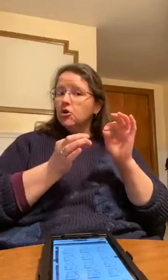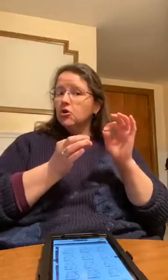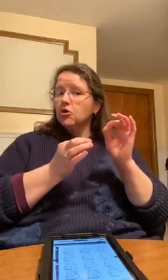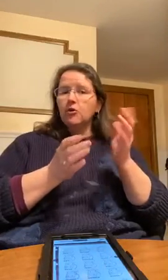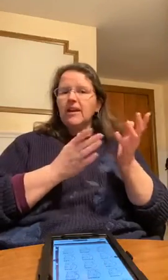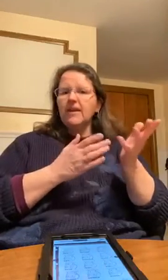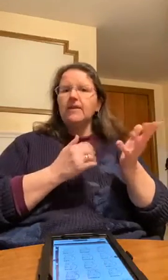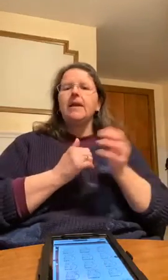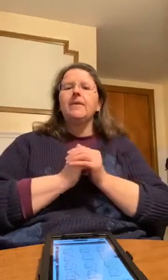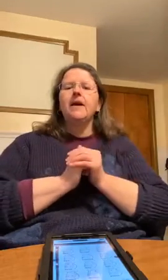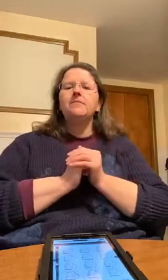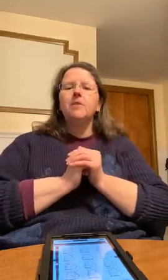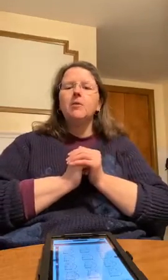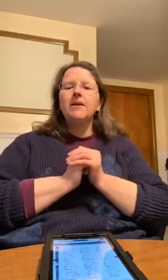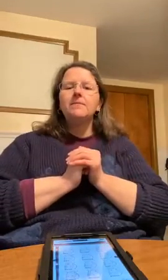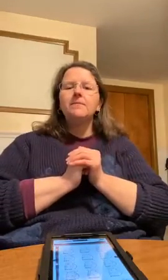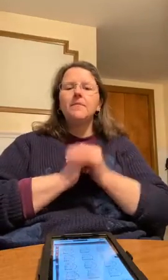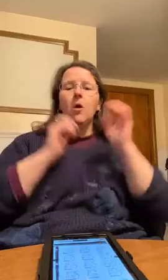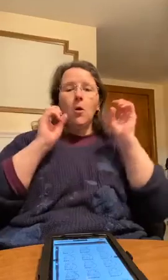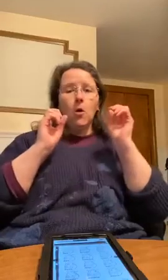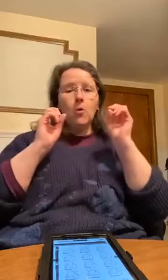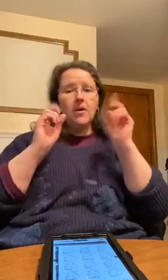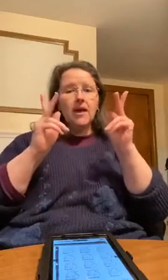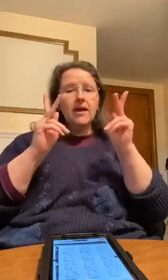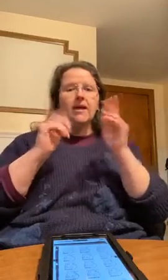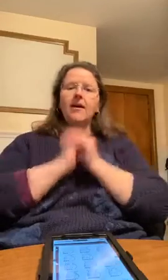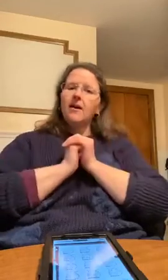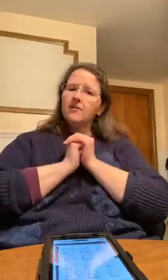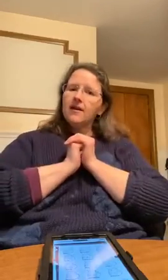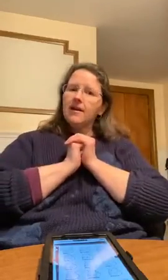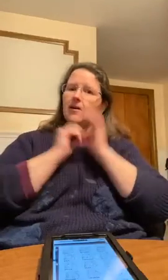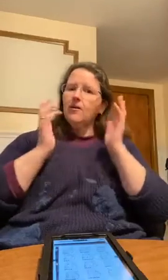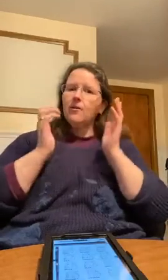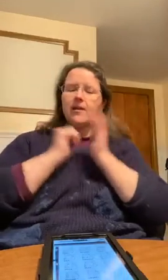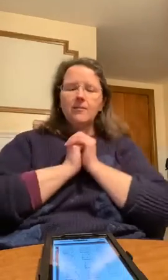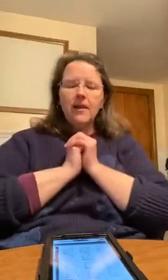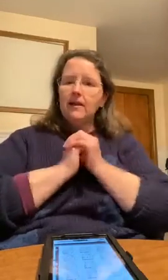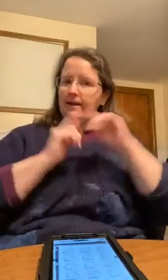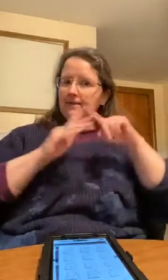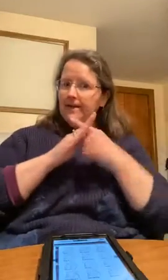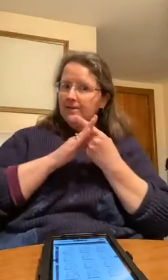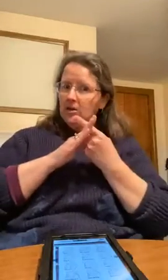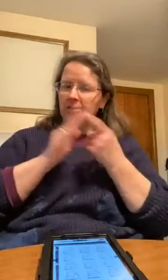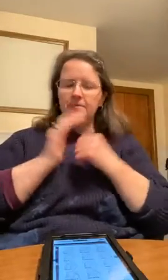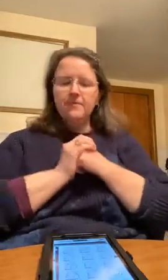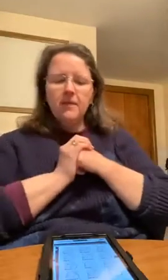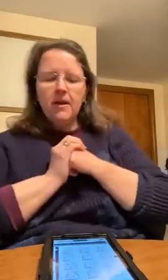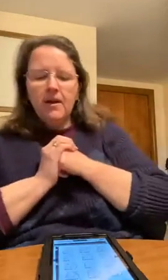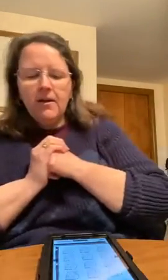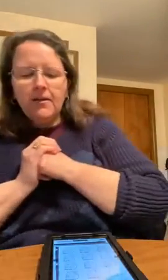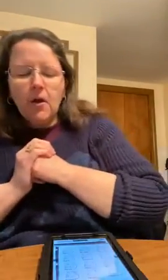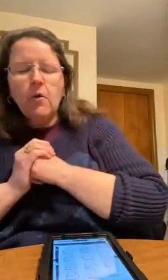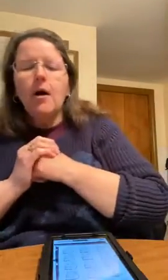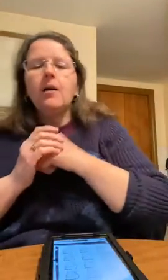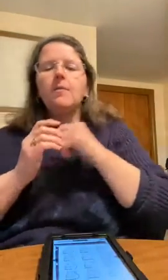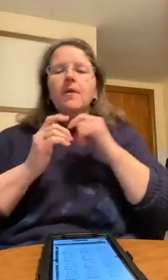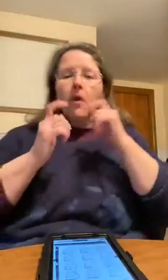or anything like that. Okay? Okay. All right. Well, let's get started. So there are some